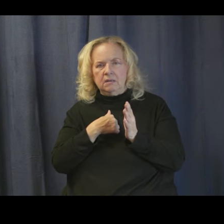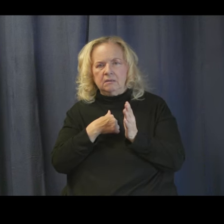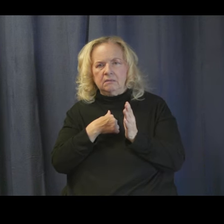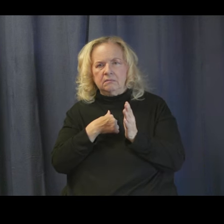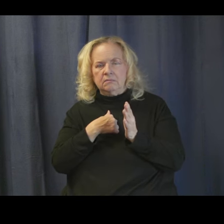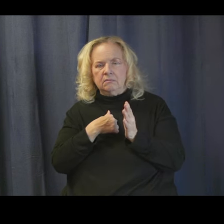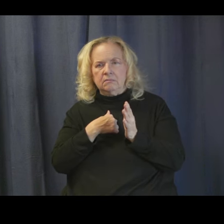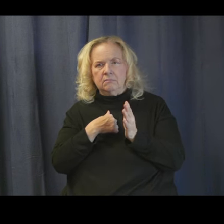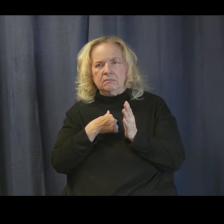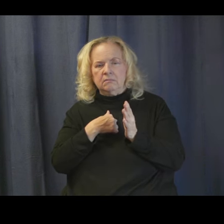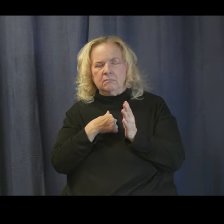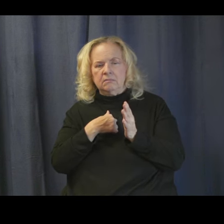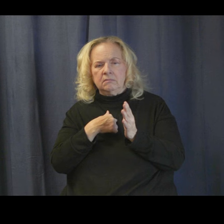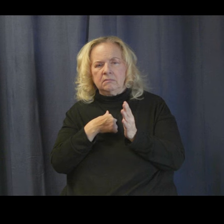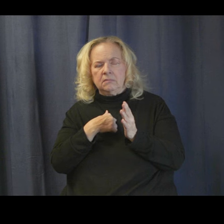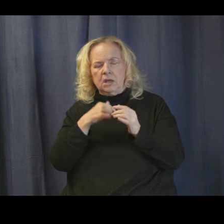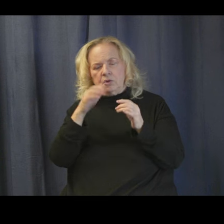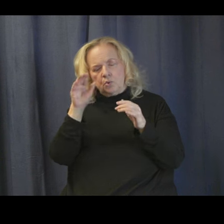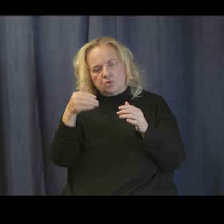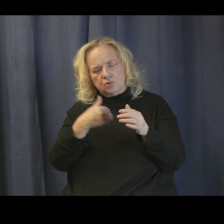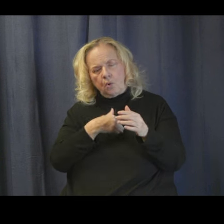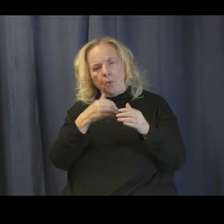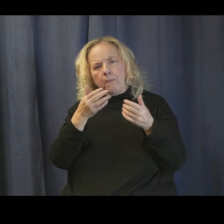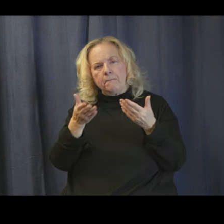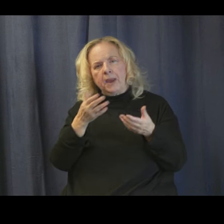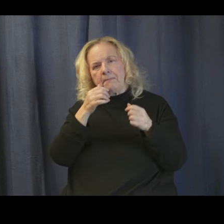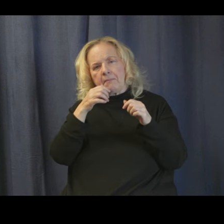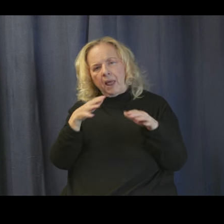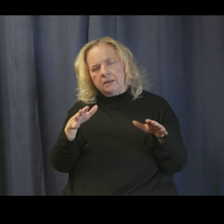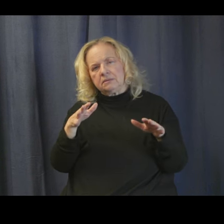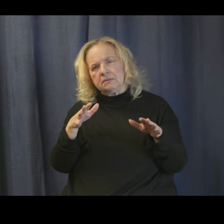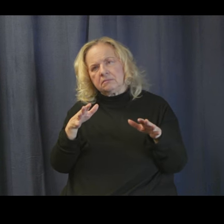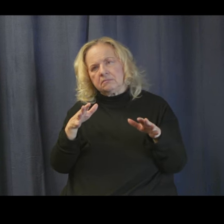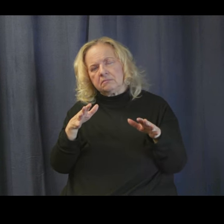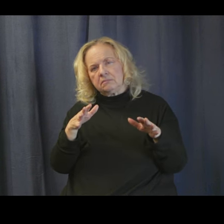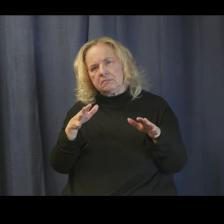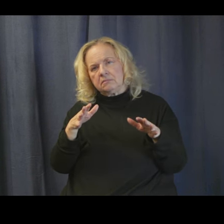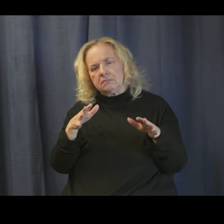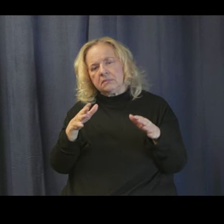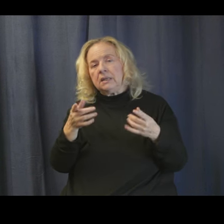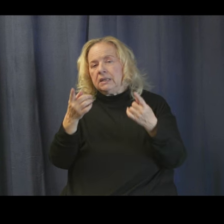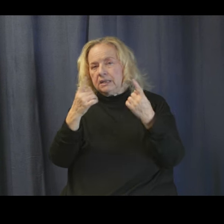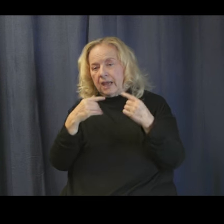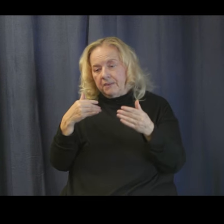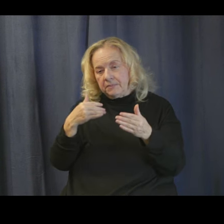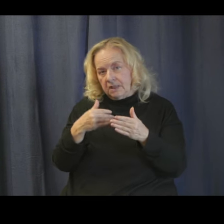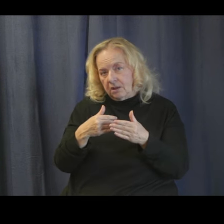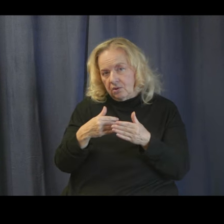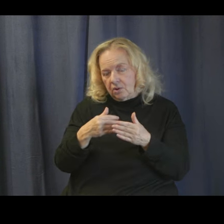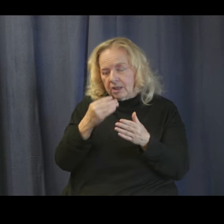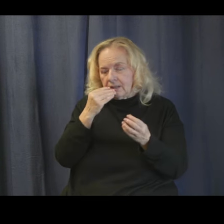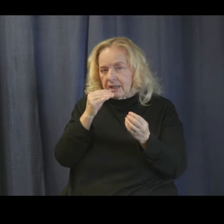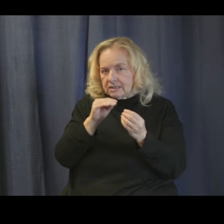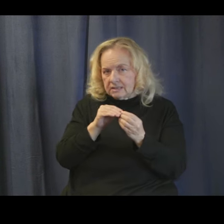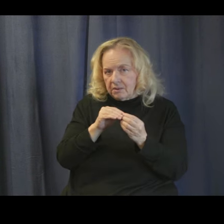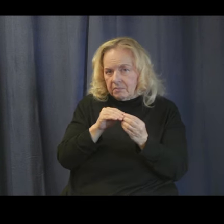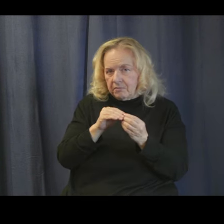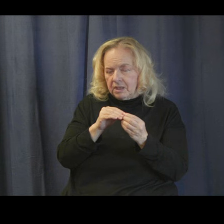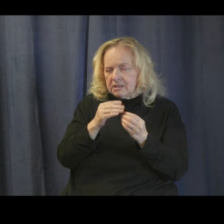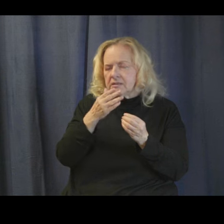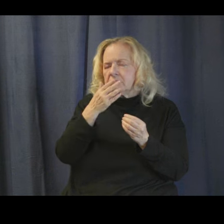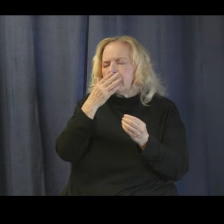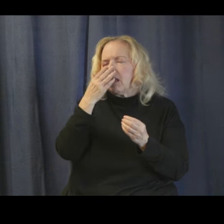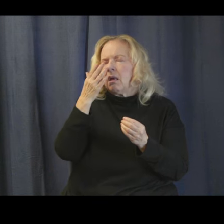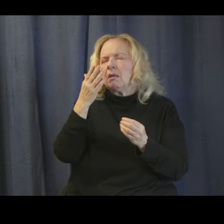sit and eat of my venison, that your soul may bless me. And then look here. He came near, and he kissed him, and